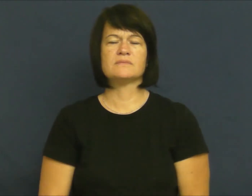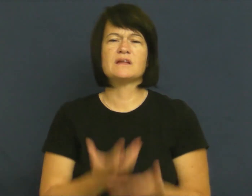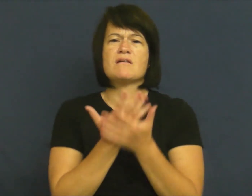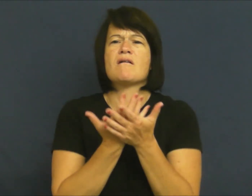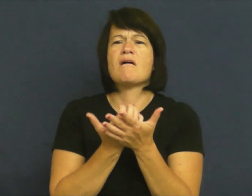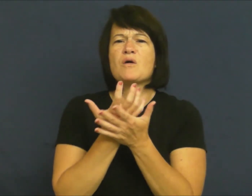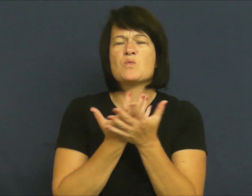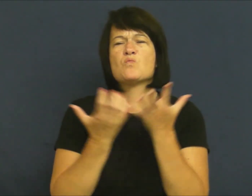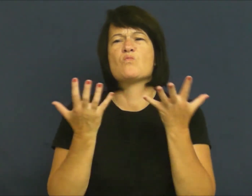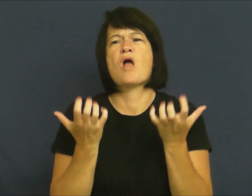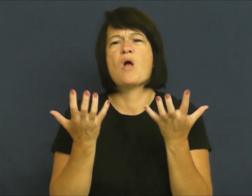fantasy